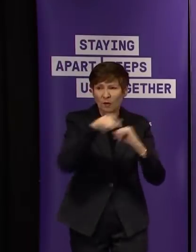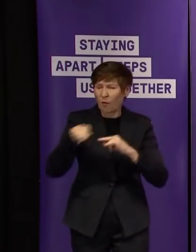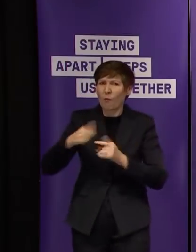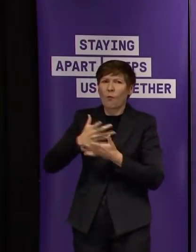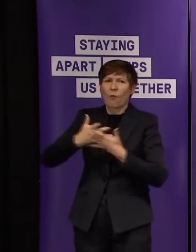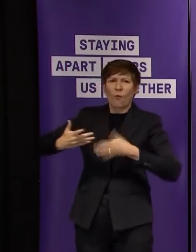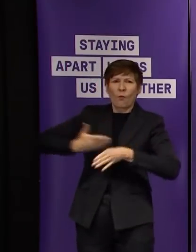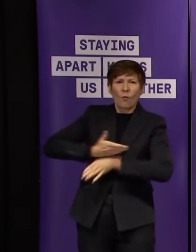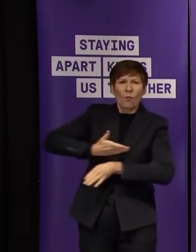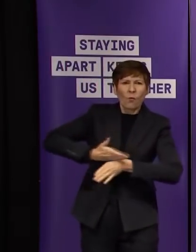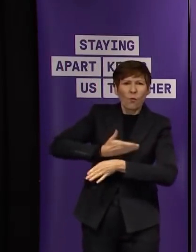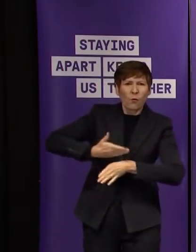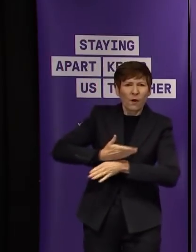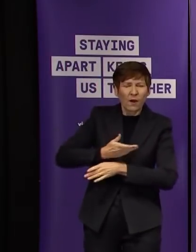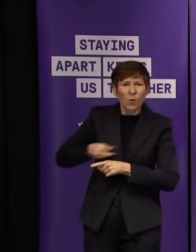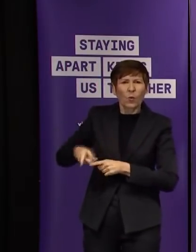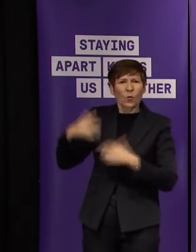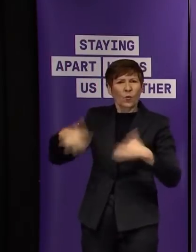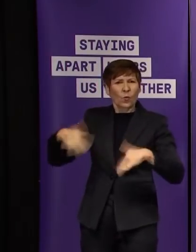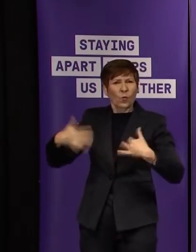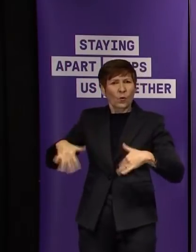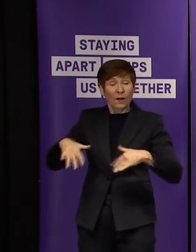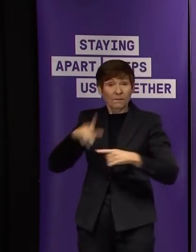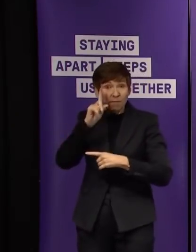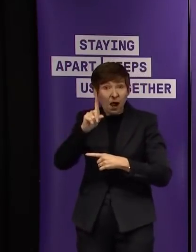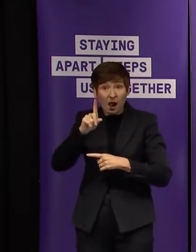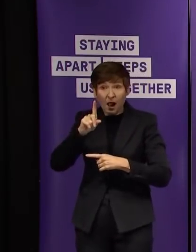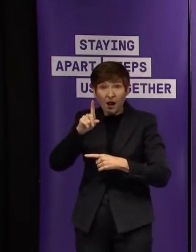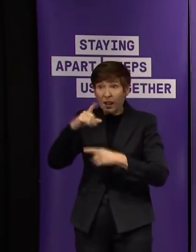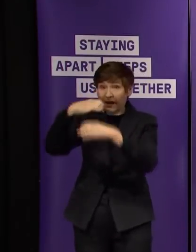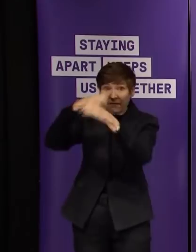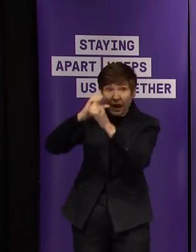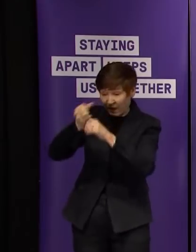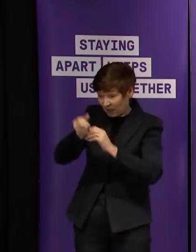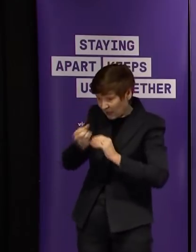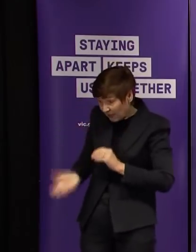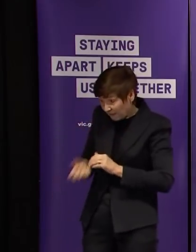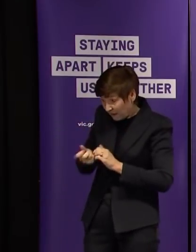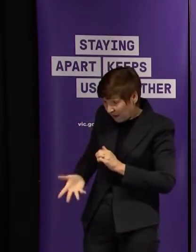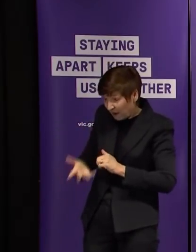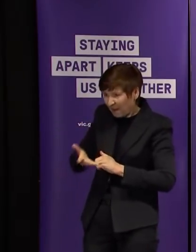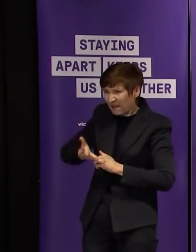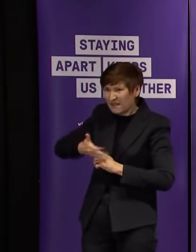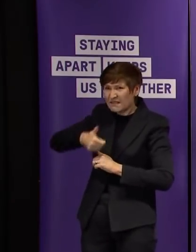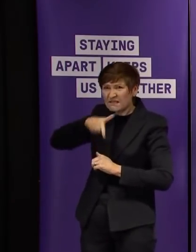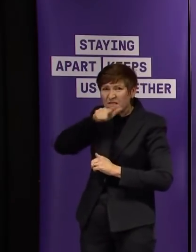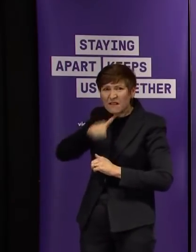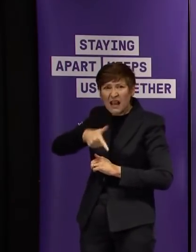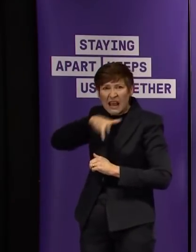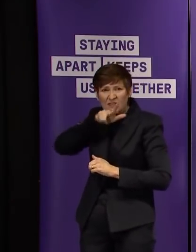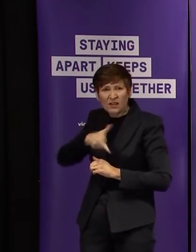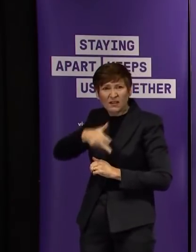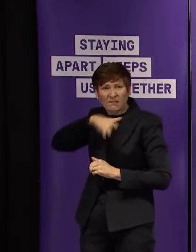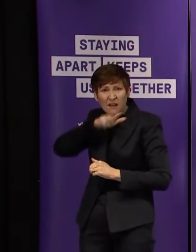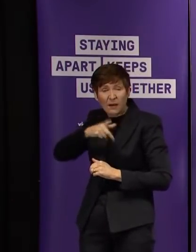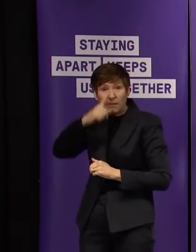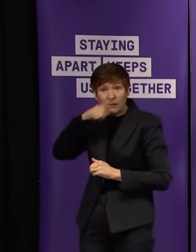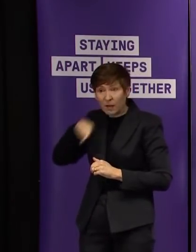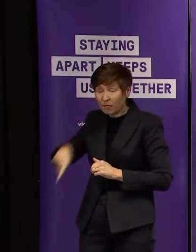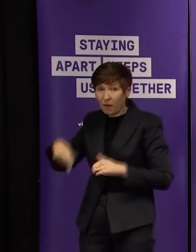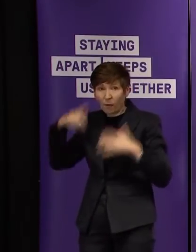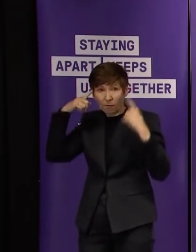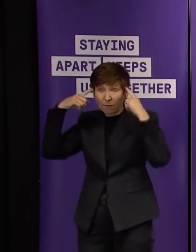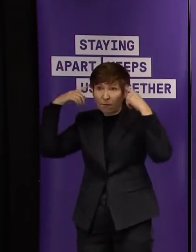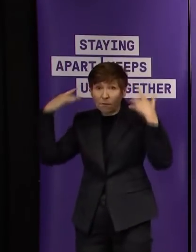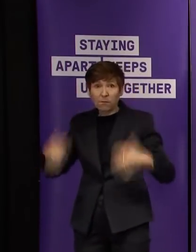contacts, that gets really, really hard. Really hard. In fact, I don't know that that can necessarily be done and sustained day after day, week after